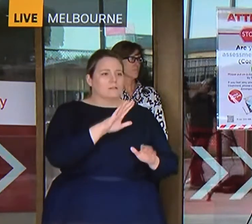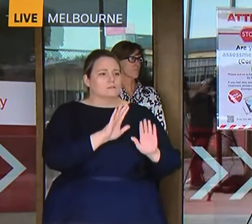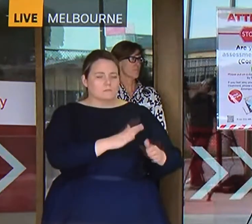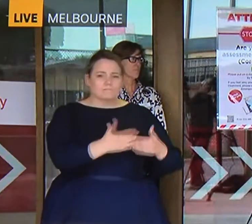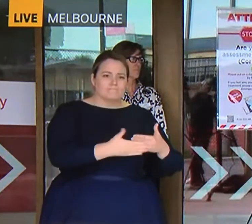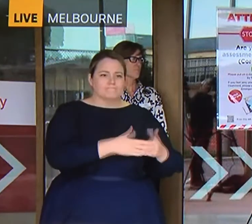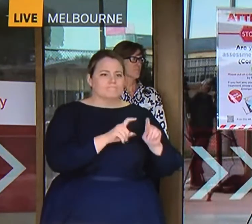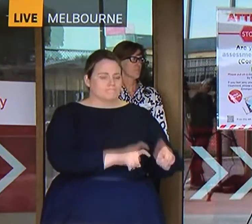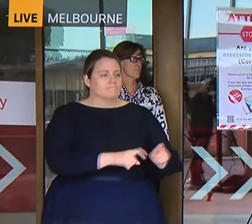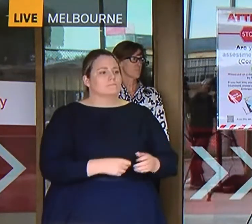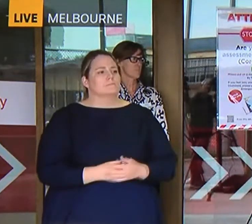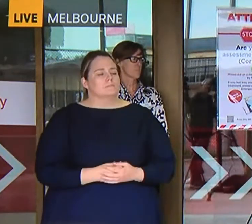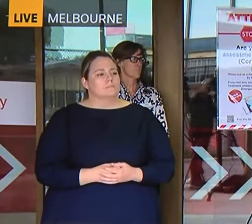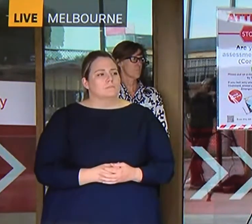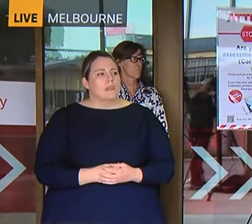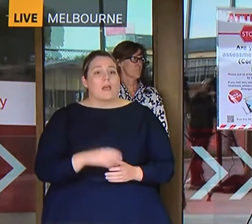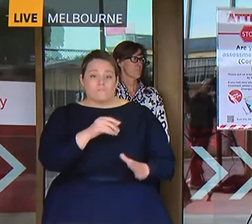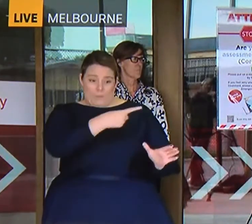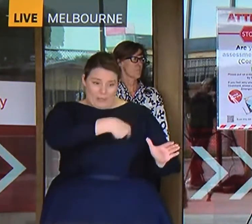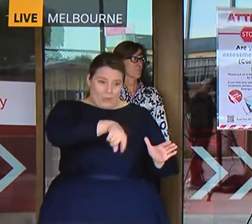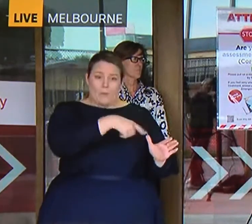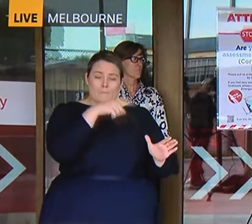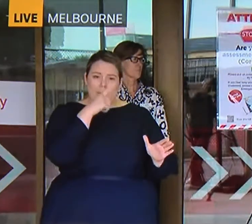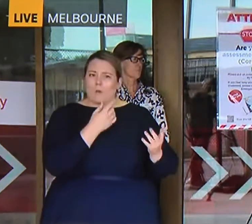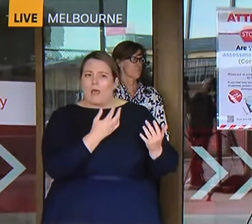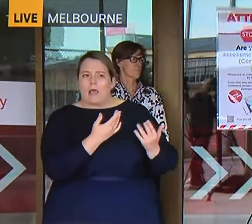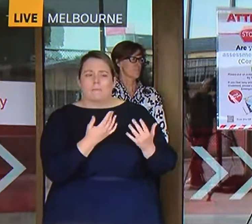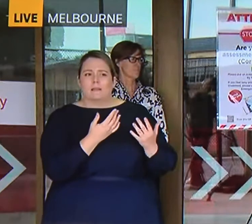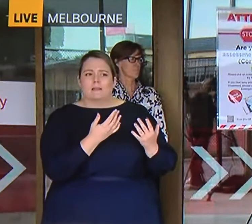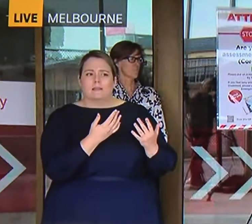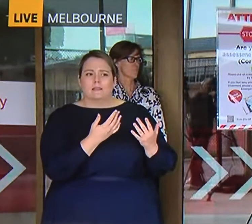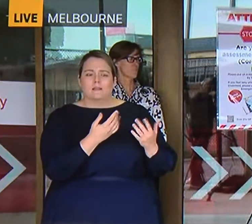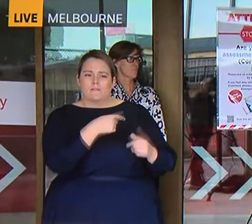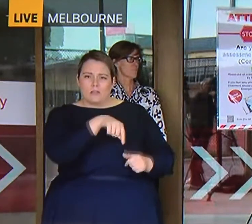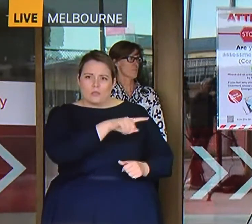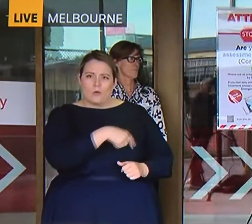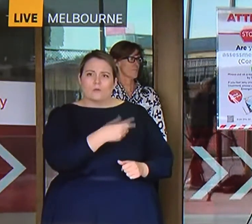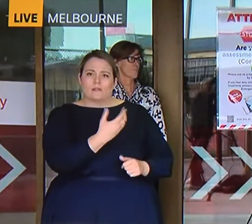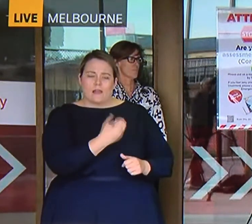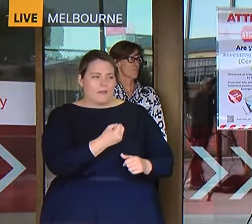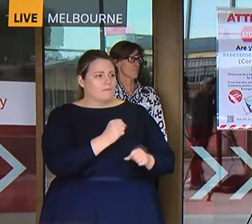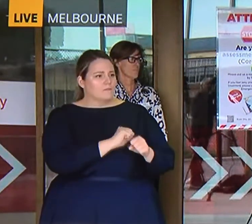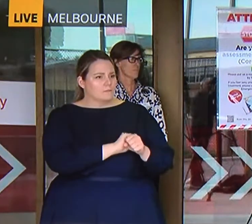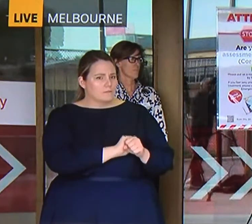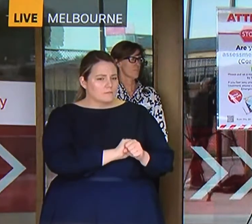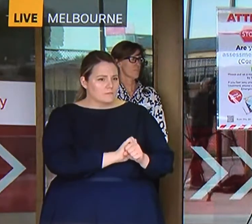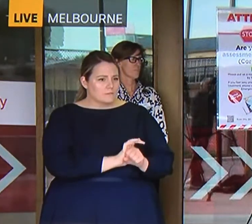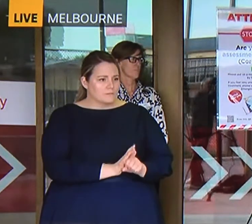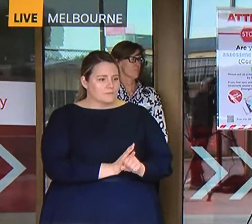those cases, of those people, how many of our new cases were being made up of those people, and what was the testing